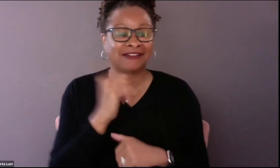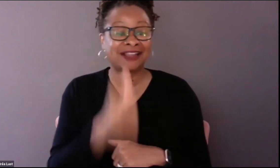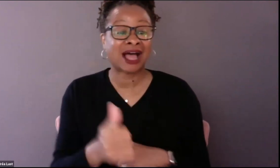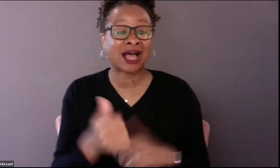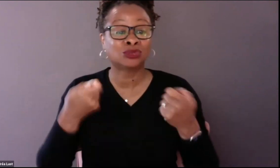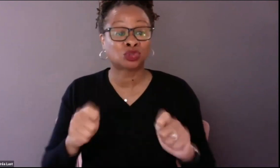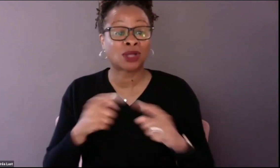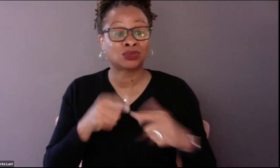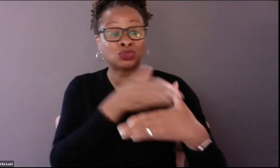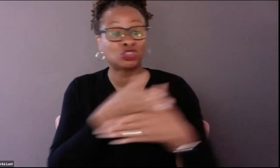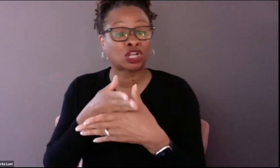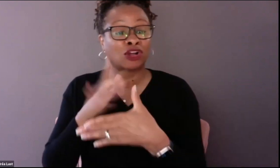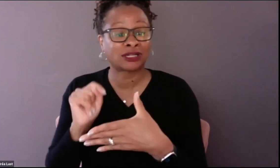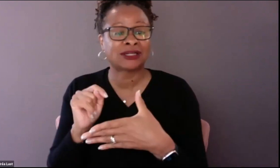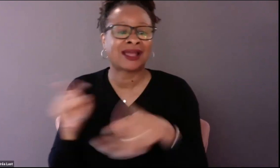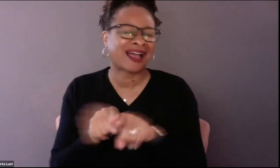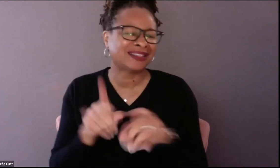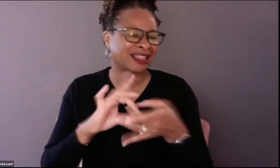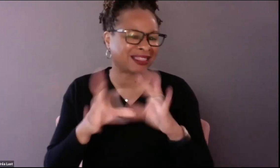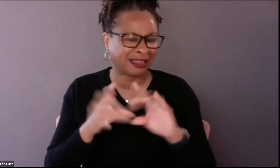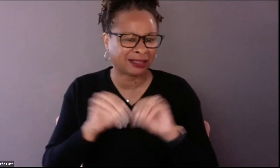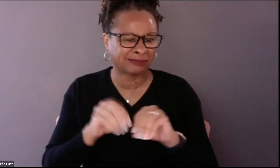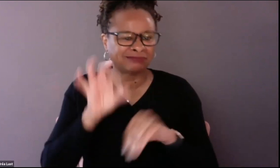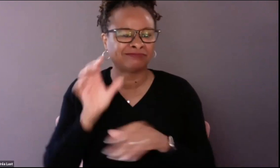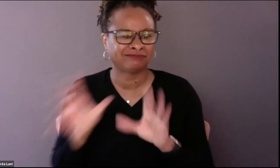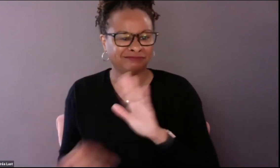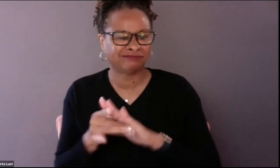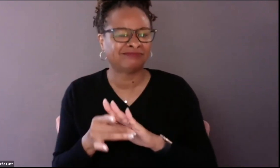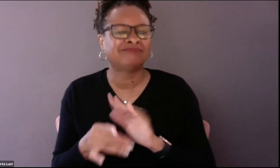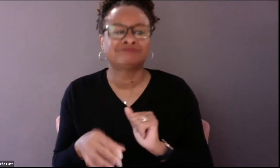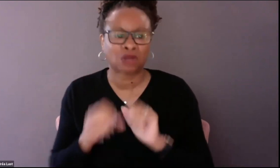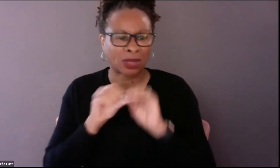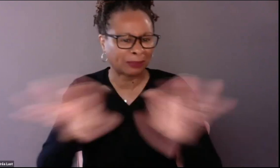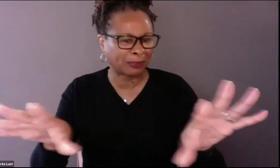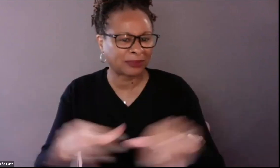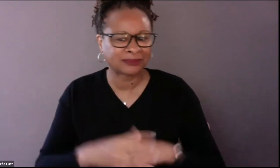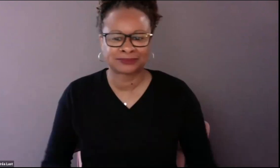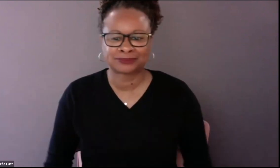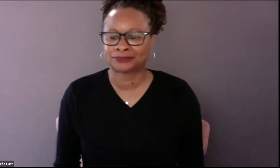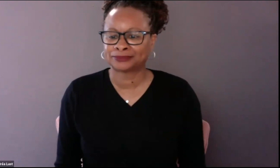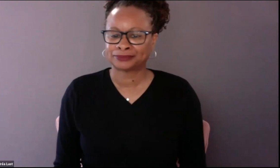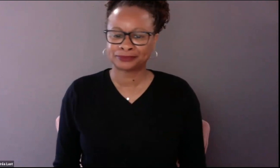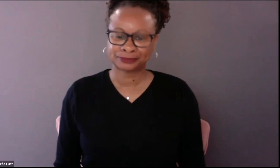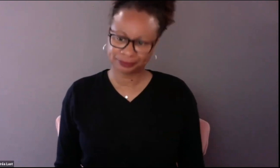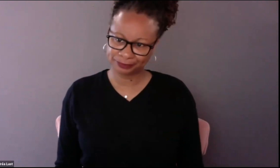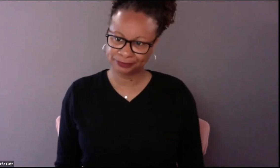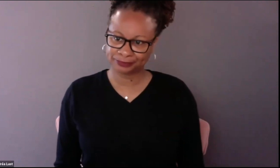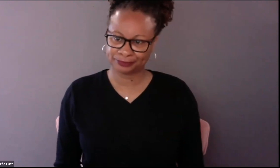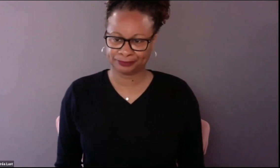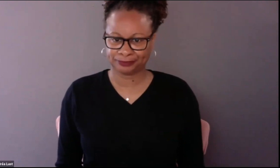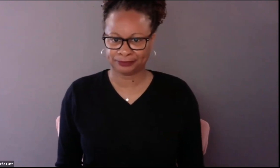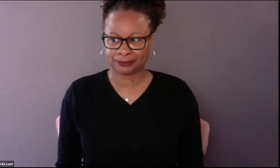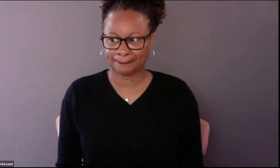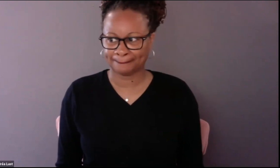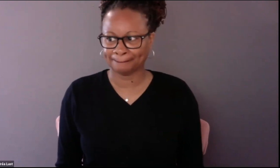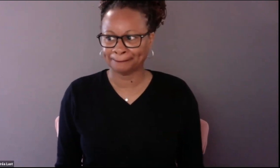to share it with you all in the chat at a later time. So let's see.